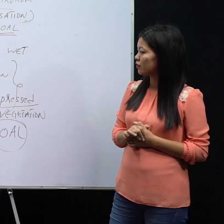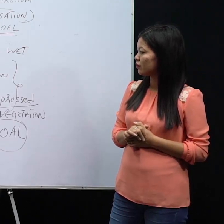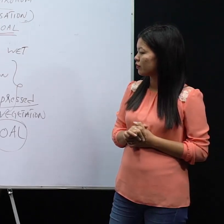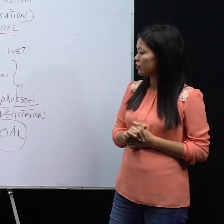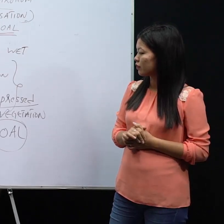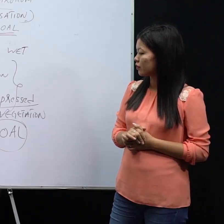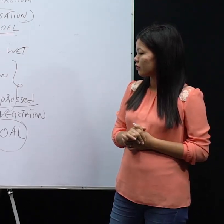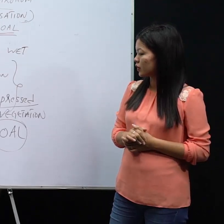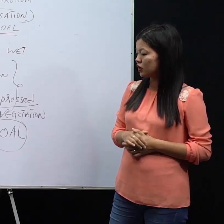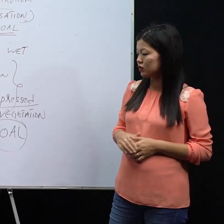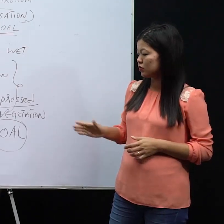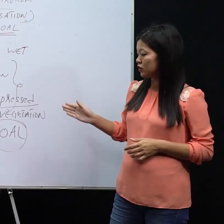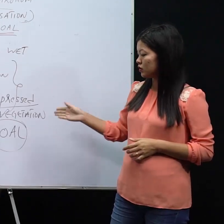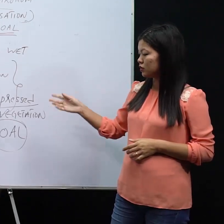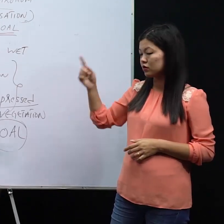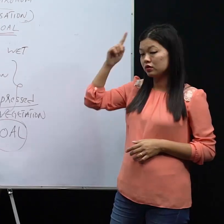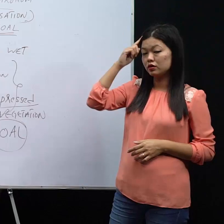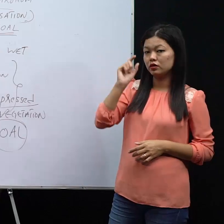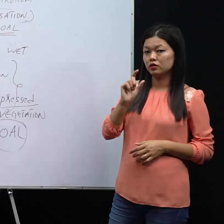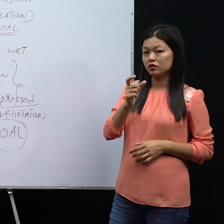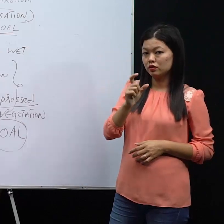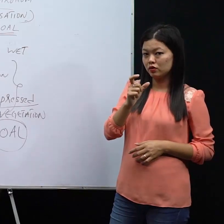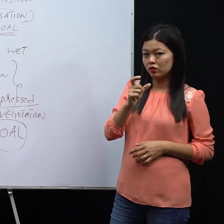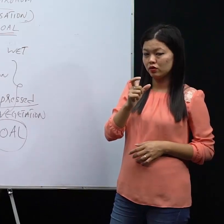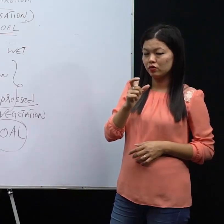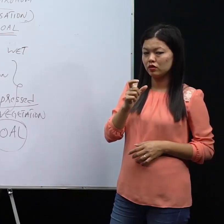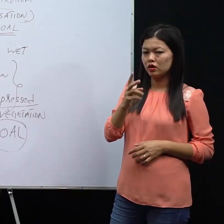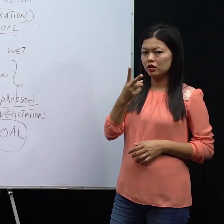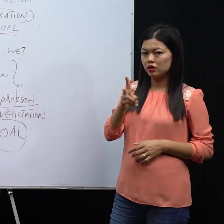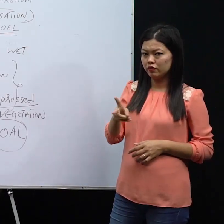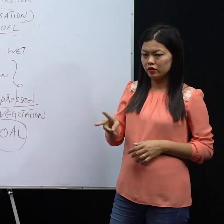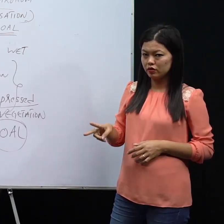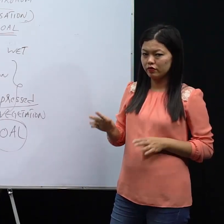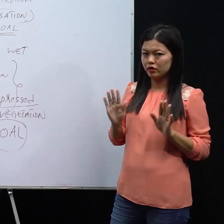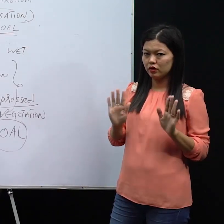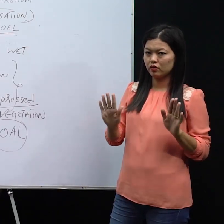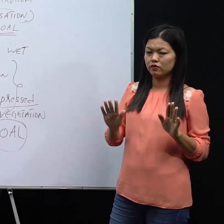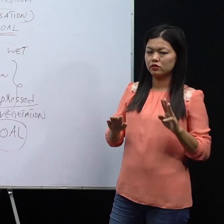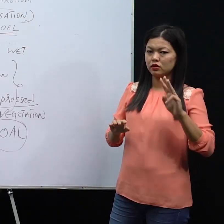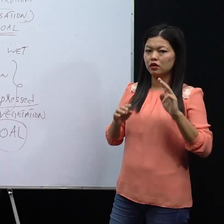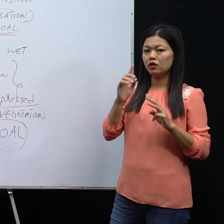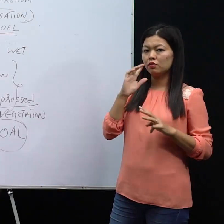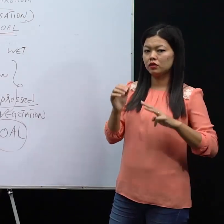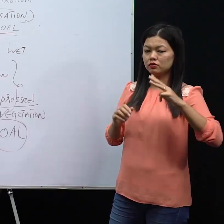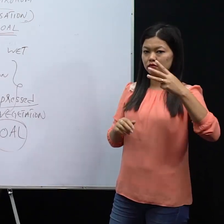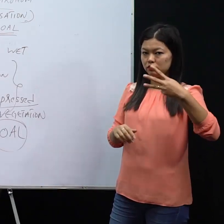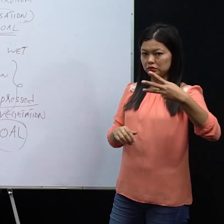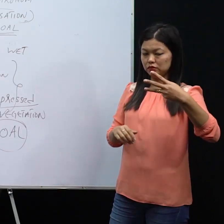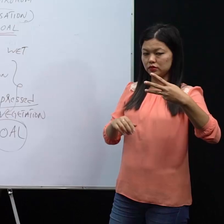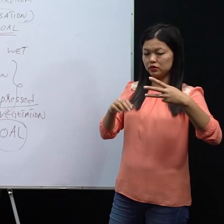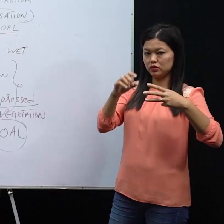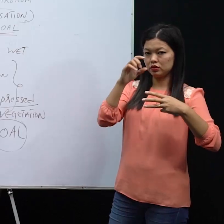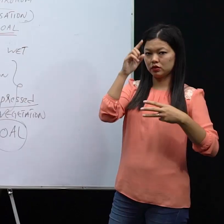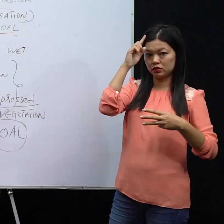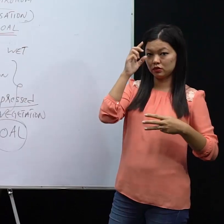so now this coal, we have three products of coal, very important product. From the coal, we get three